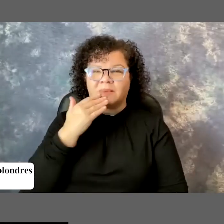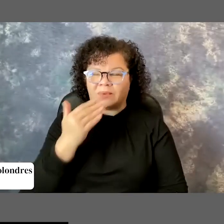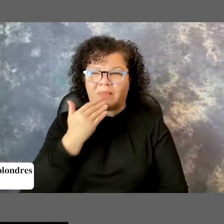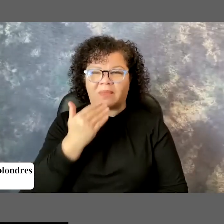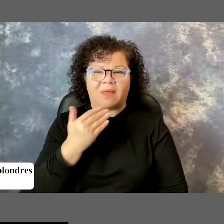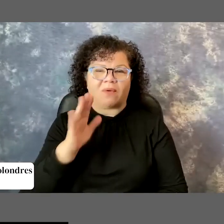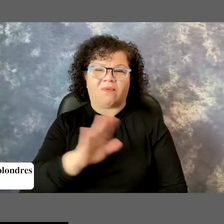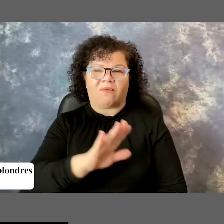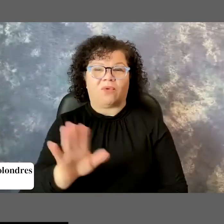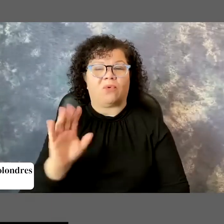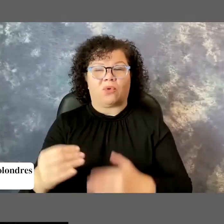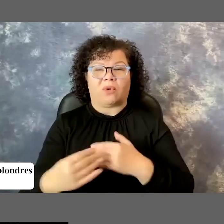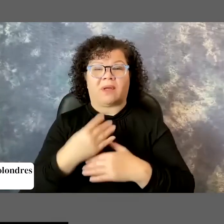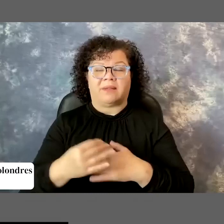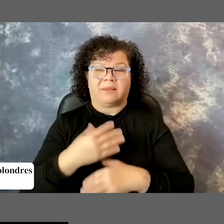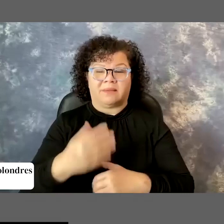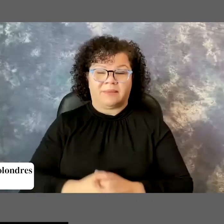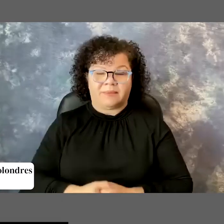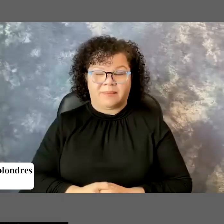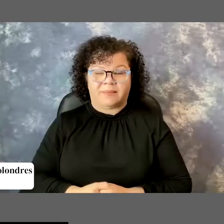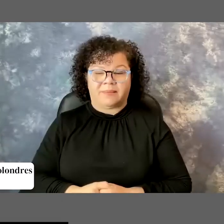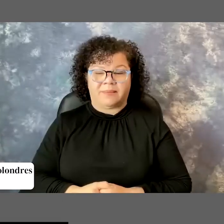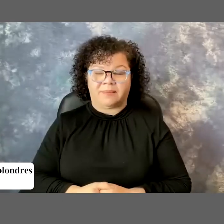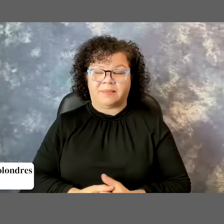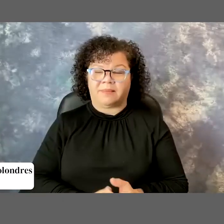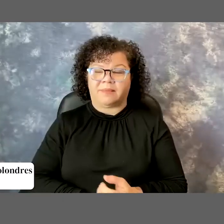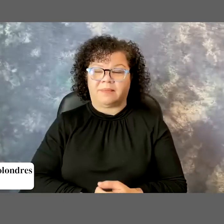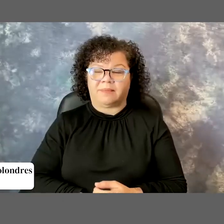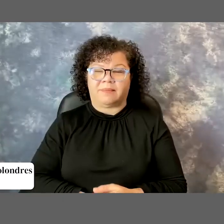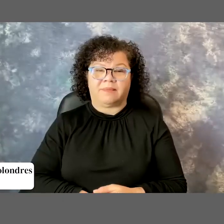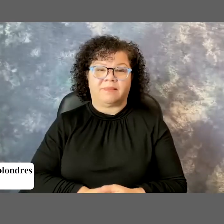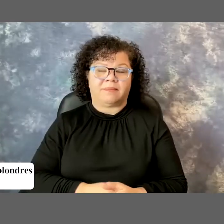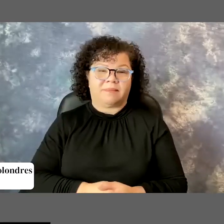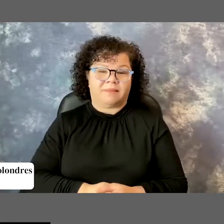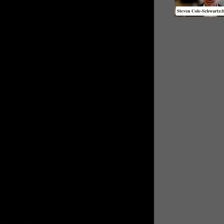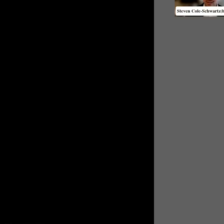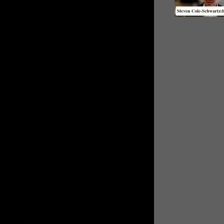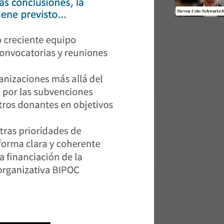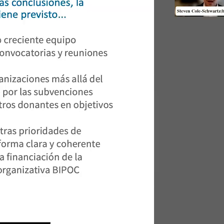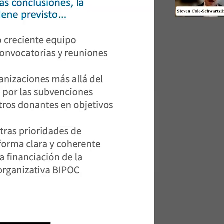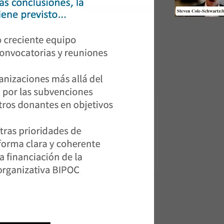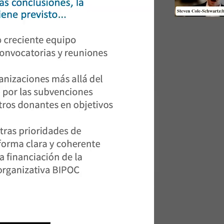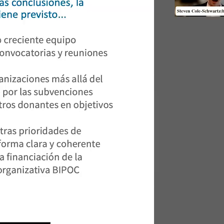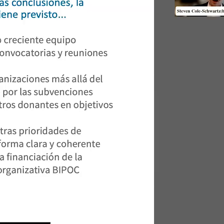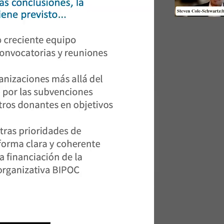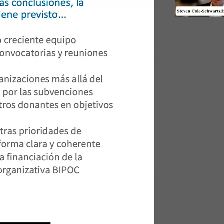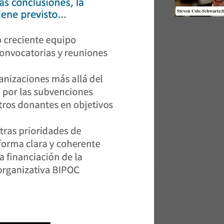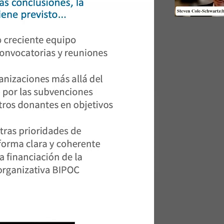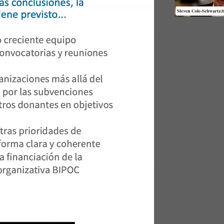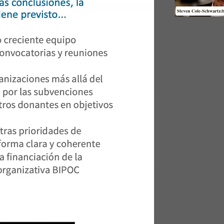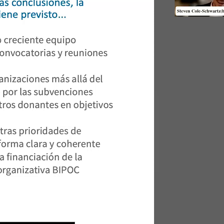the guidance. All right, let's show some slides.